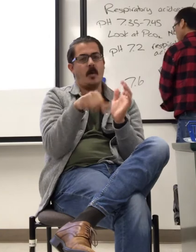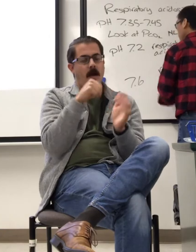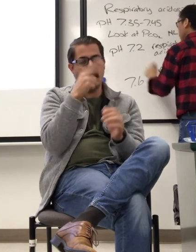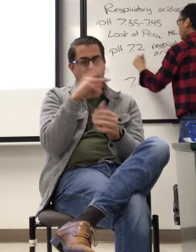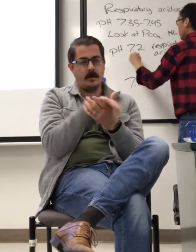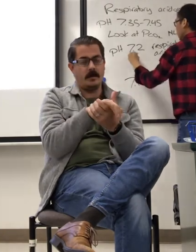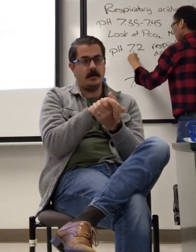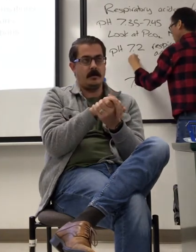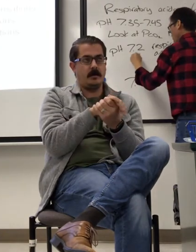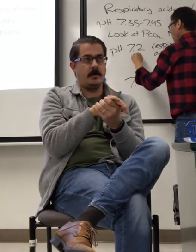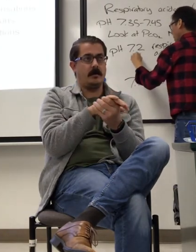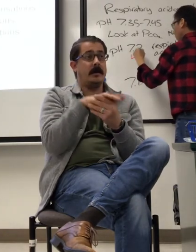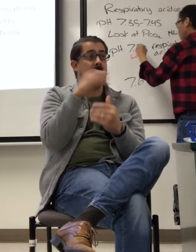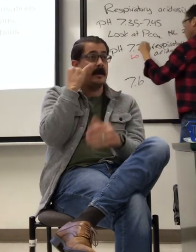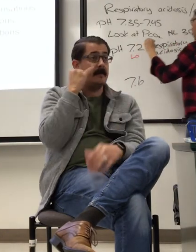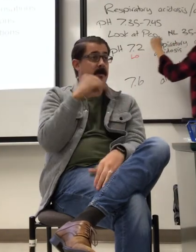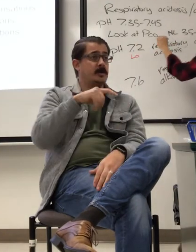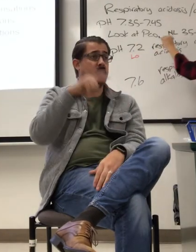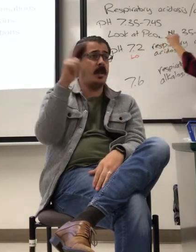is too low,